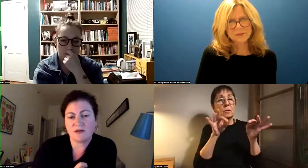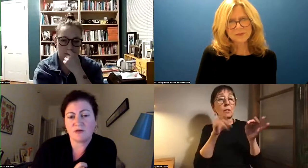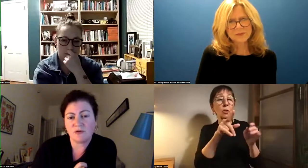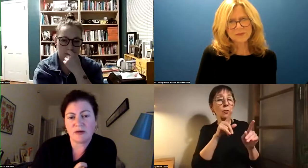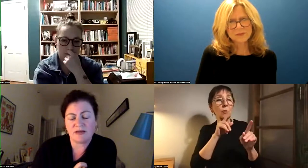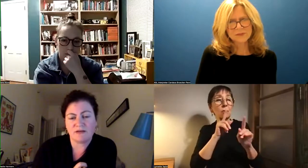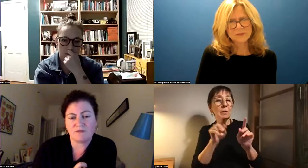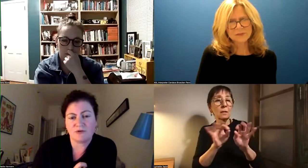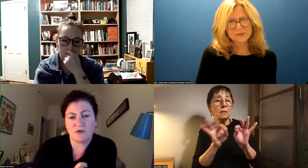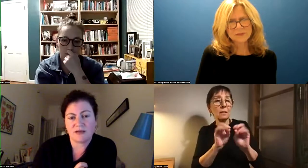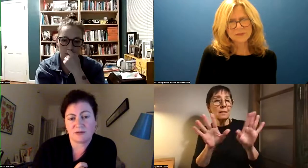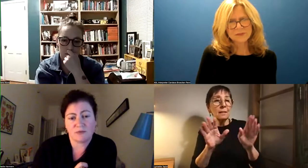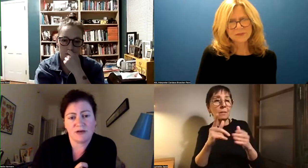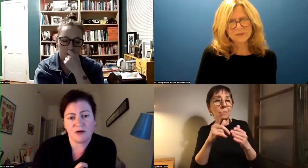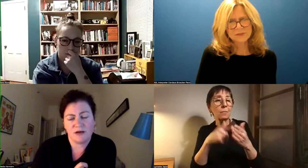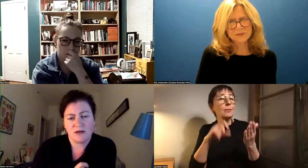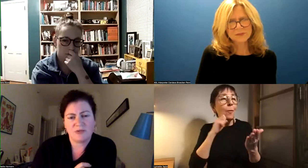really cool about it